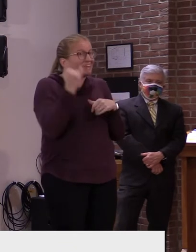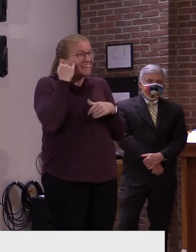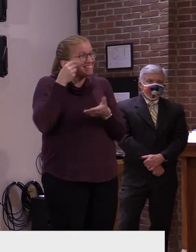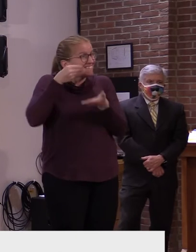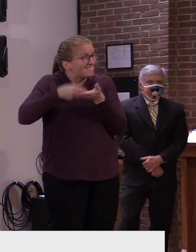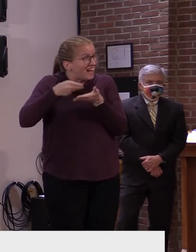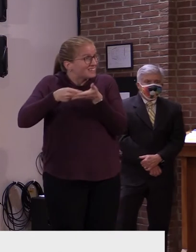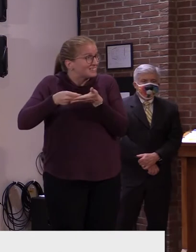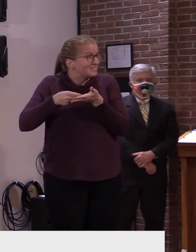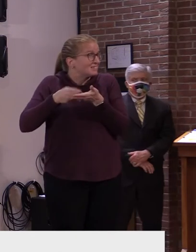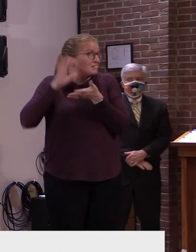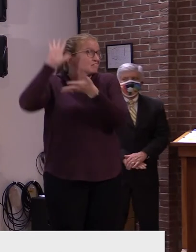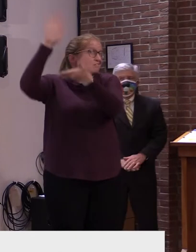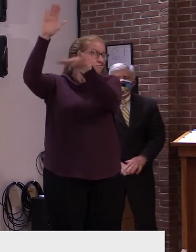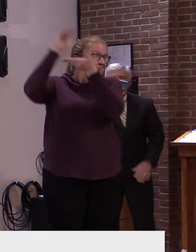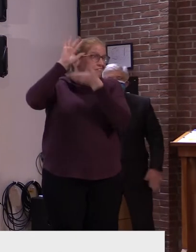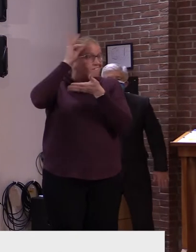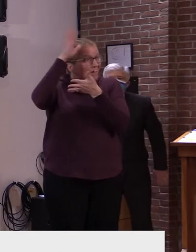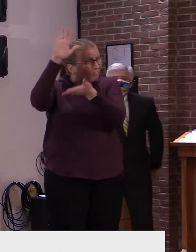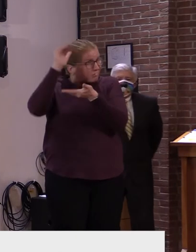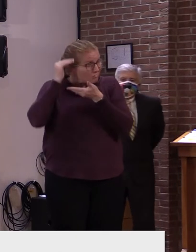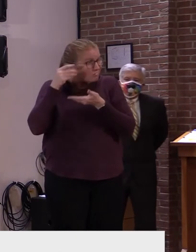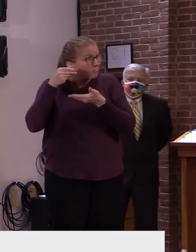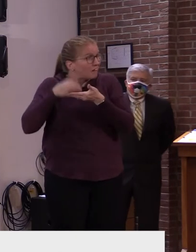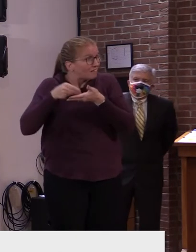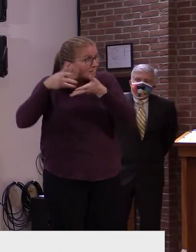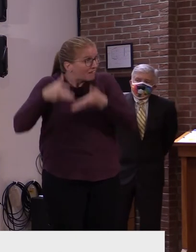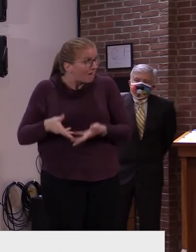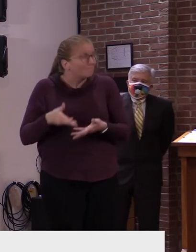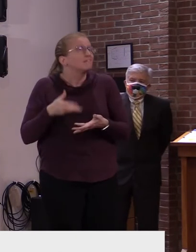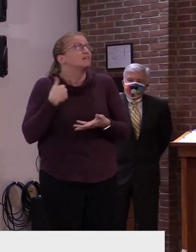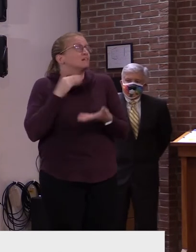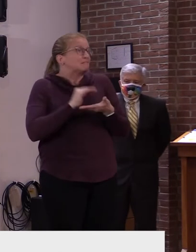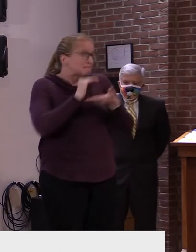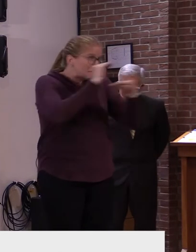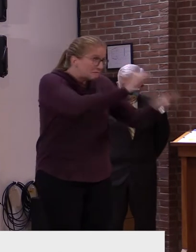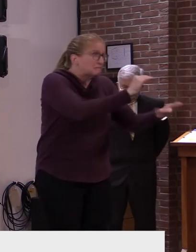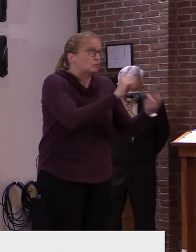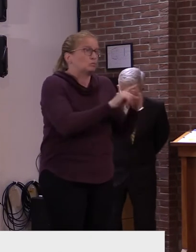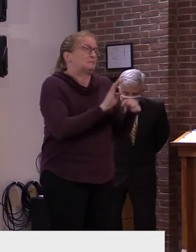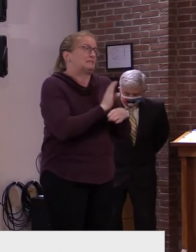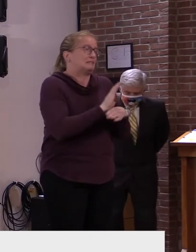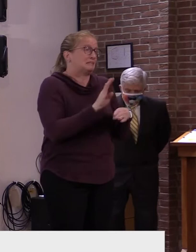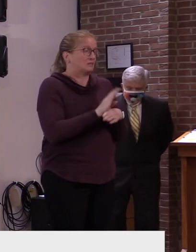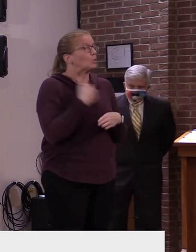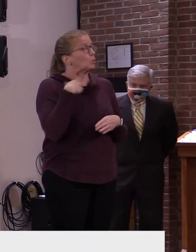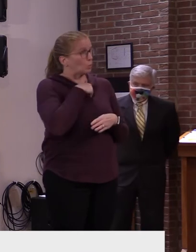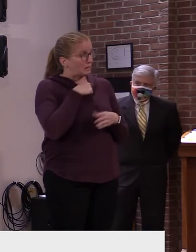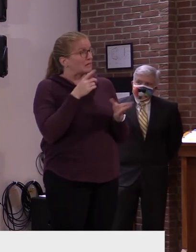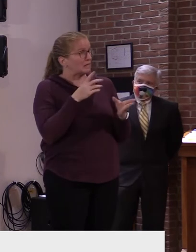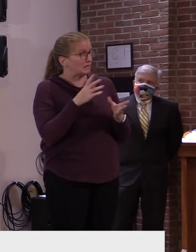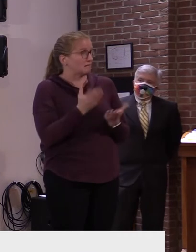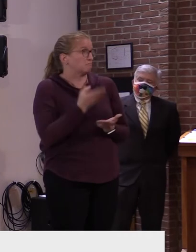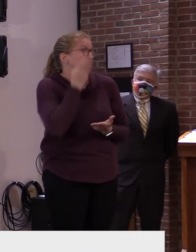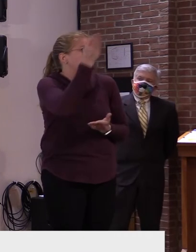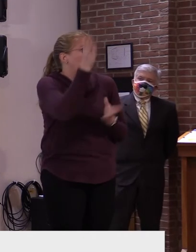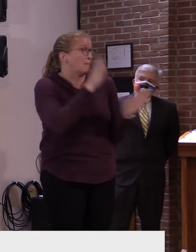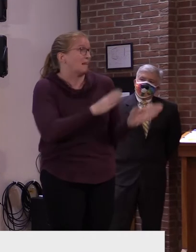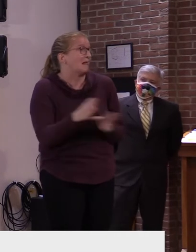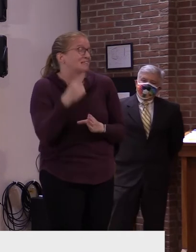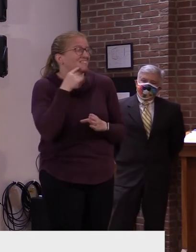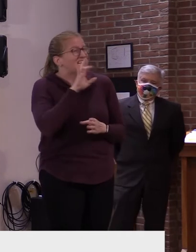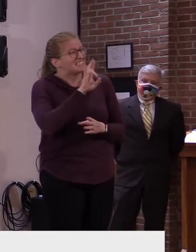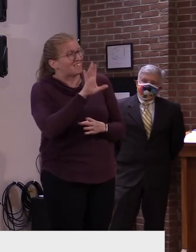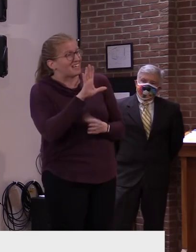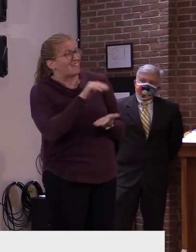over we we presented a plan to the the legislature the joint fiscal committee for 75 million dollars worth of